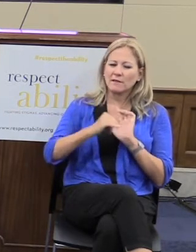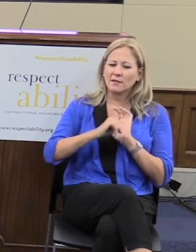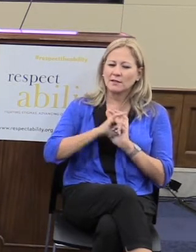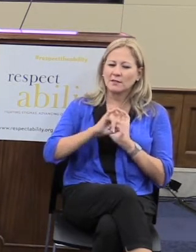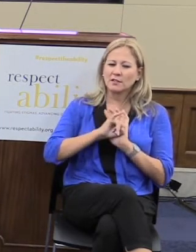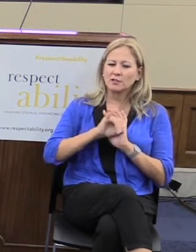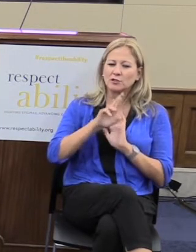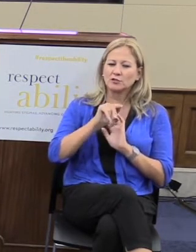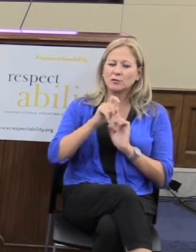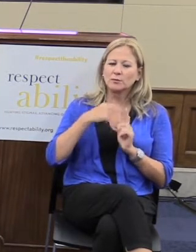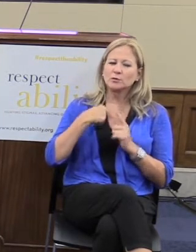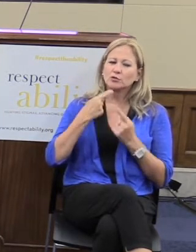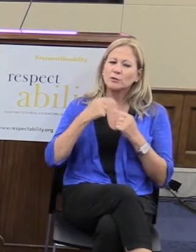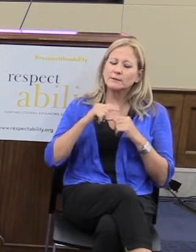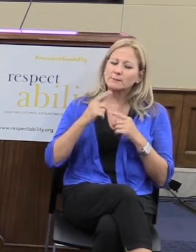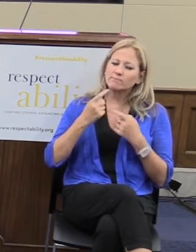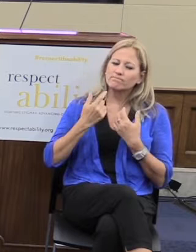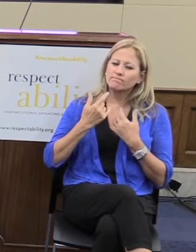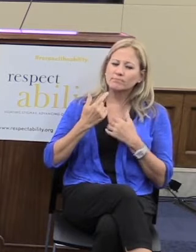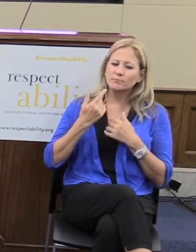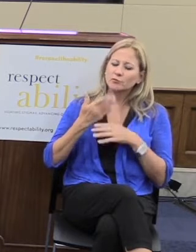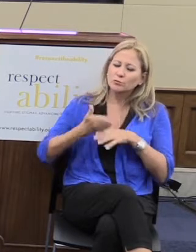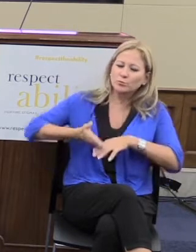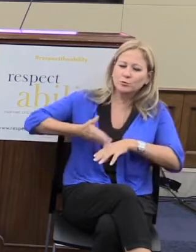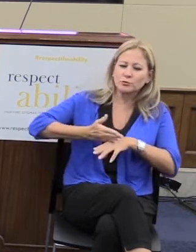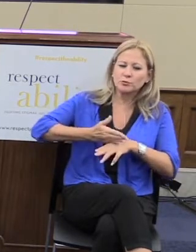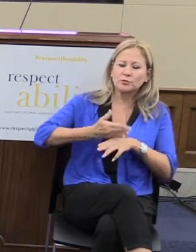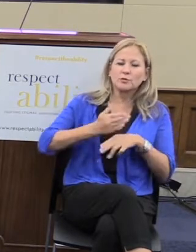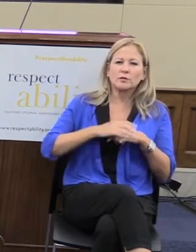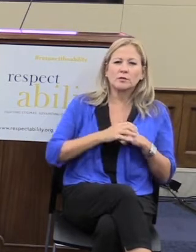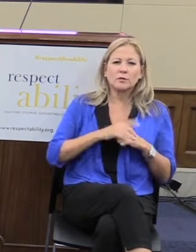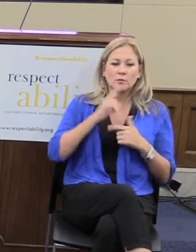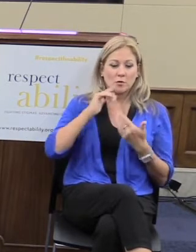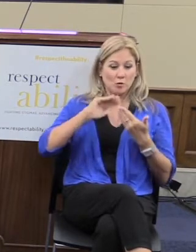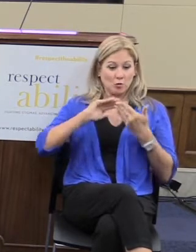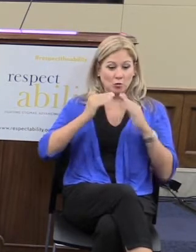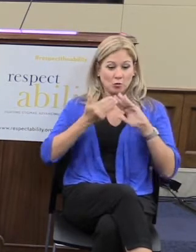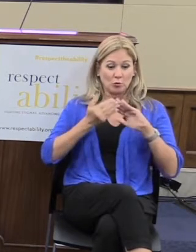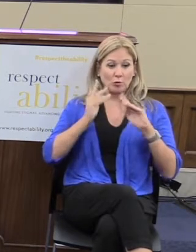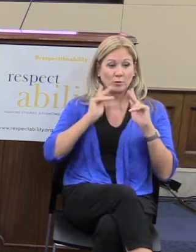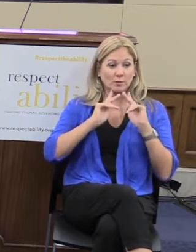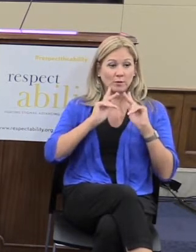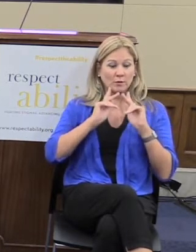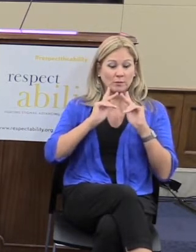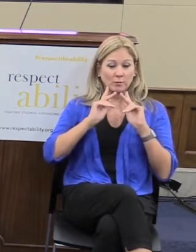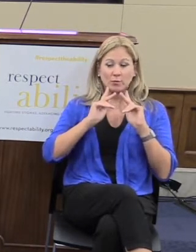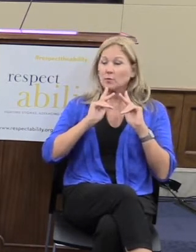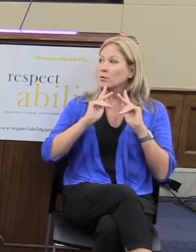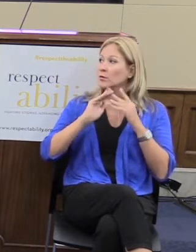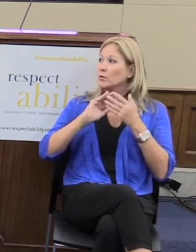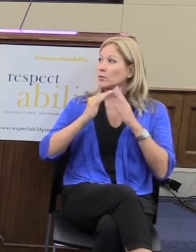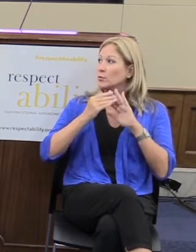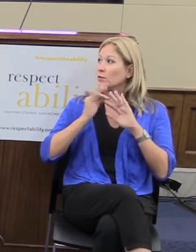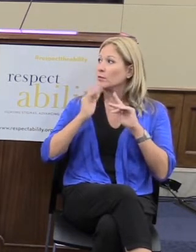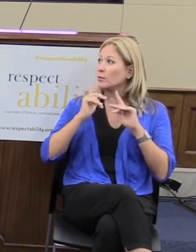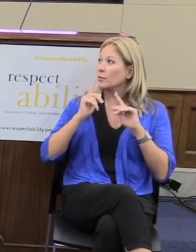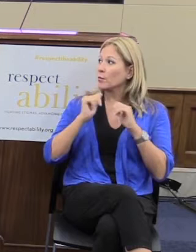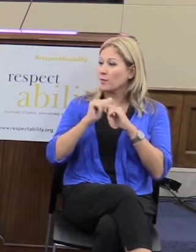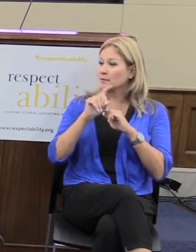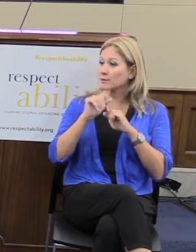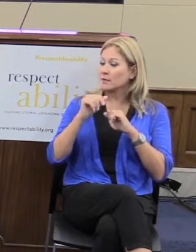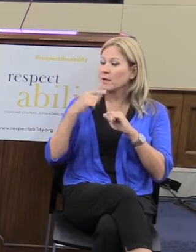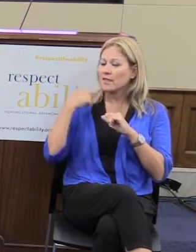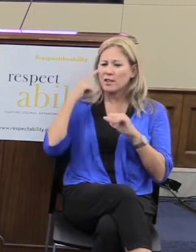have plans for that. As I said before, the community of people with disability, and I think that was Jennifer that said